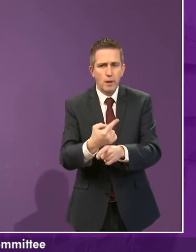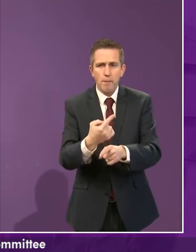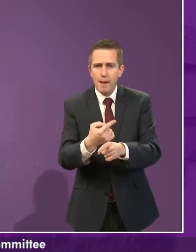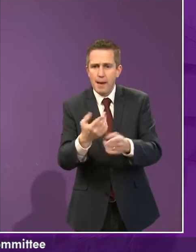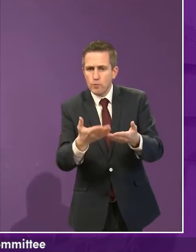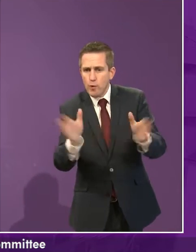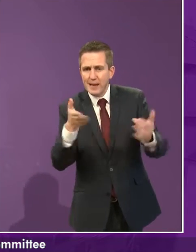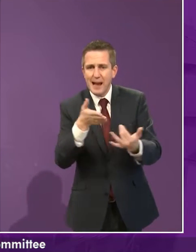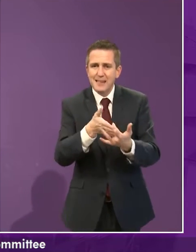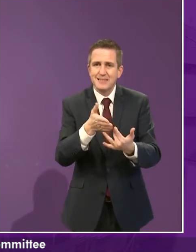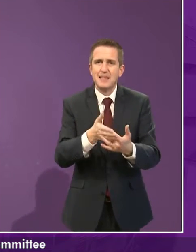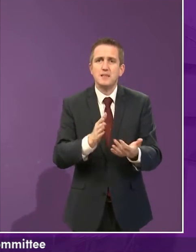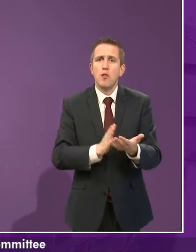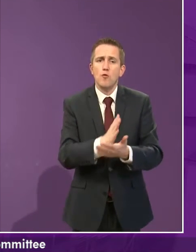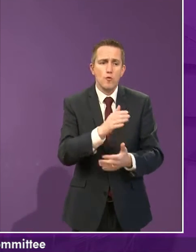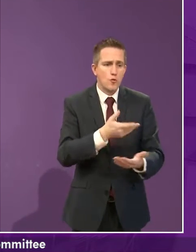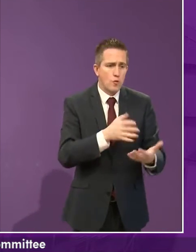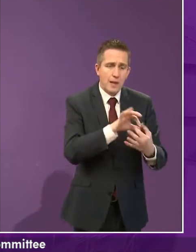work with schools,